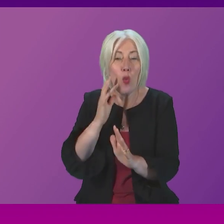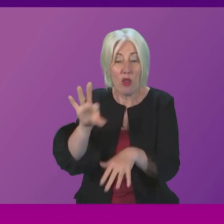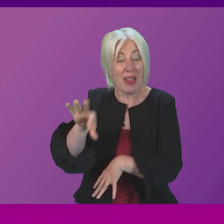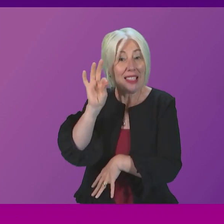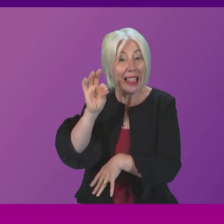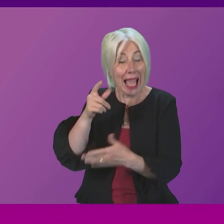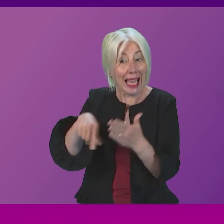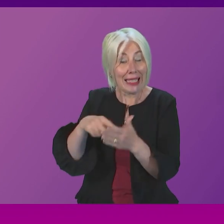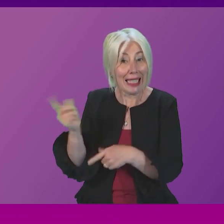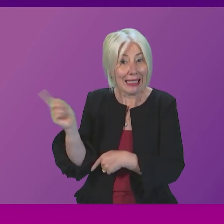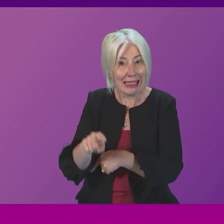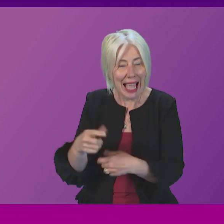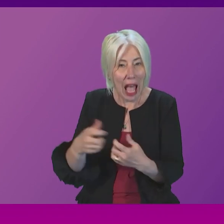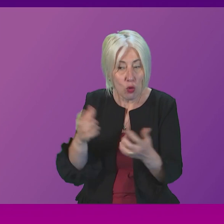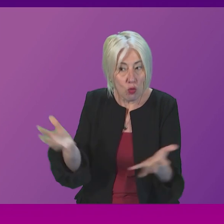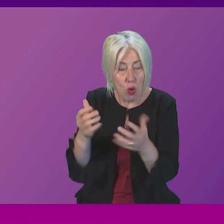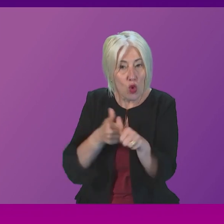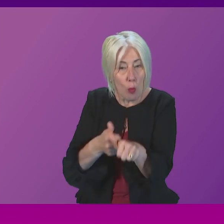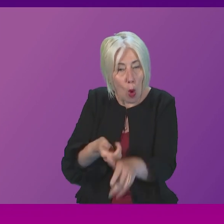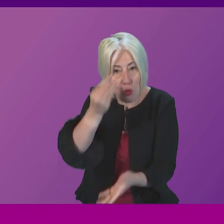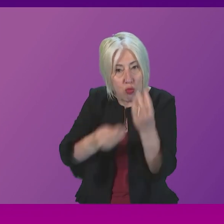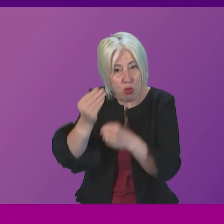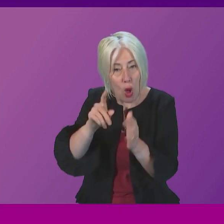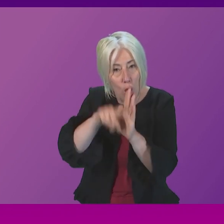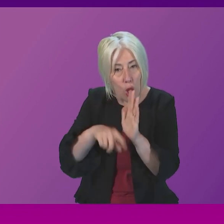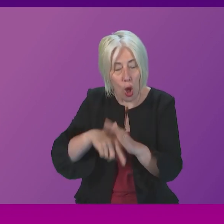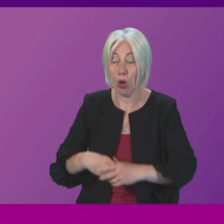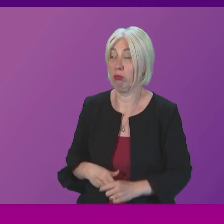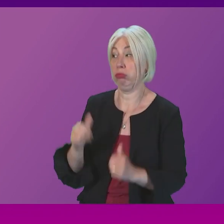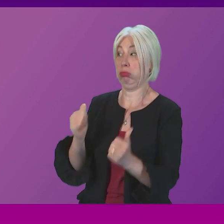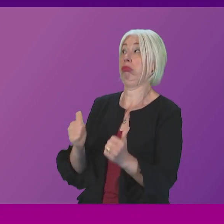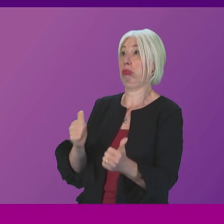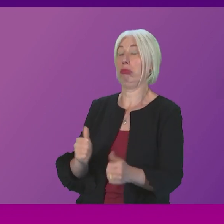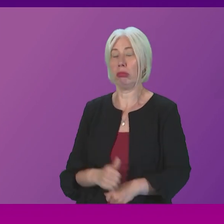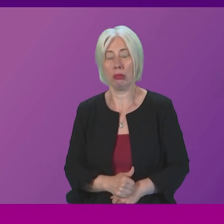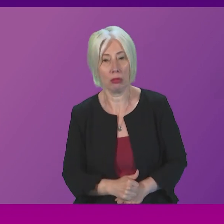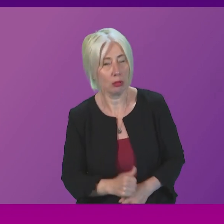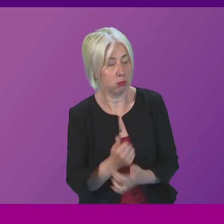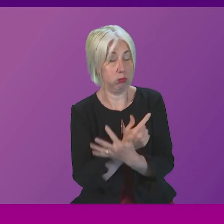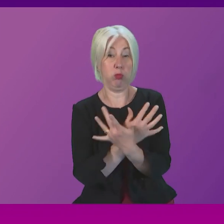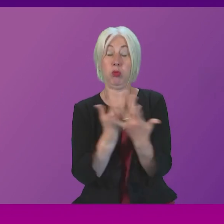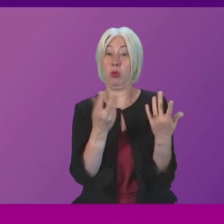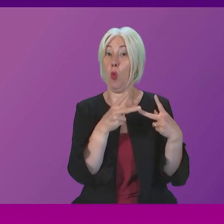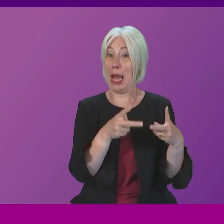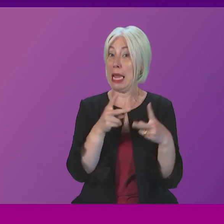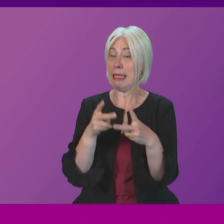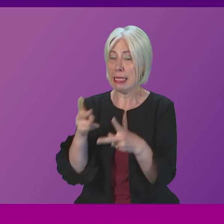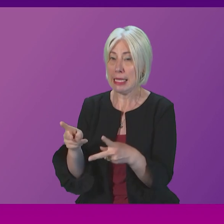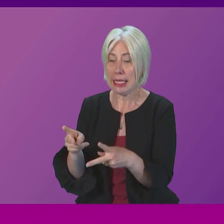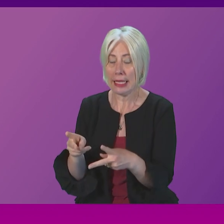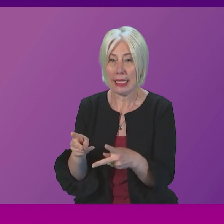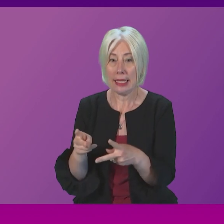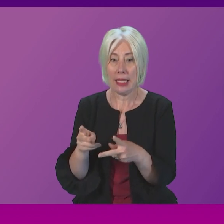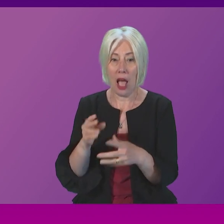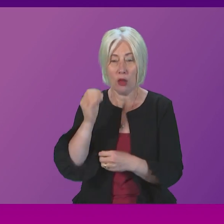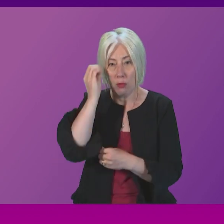That's a great question. And I suppose there are lots of different ways in which that